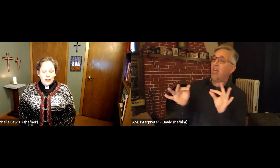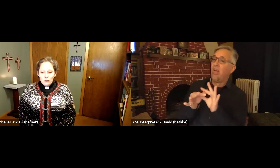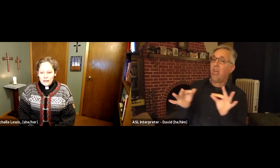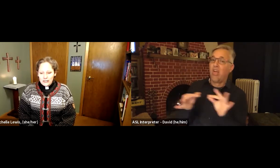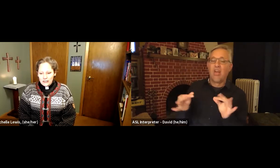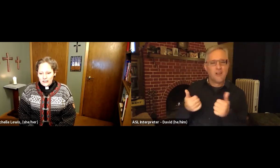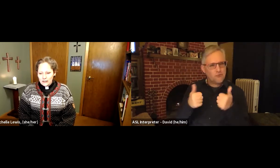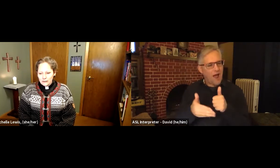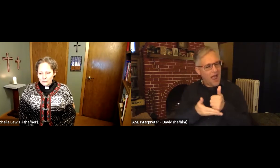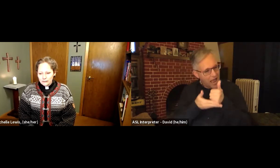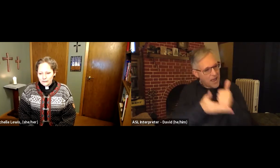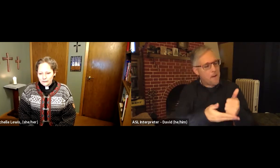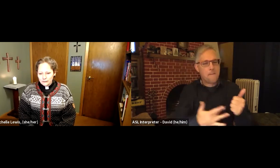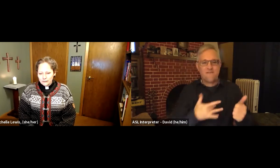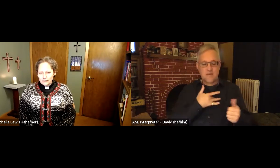feelings of helplessness.